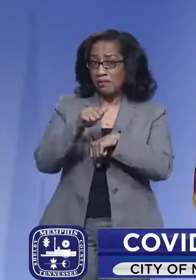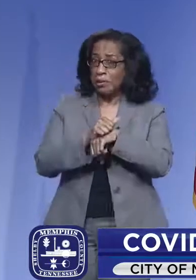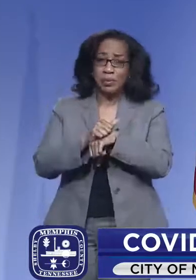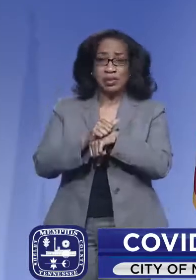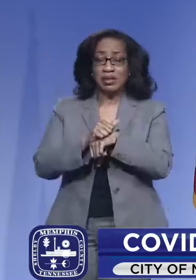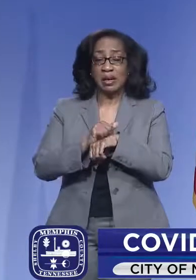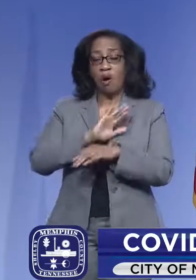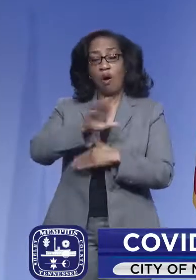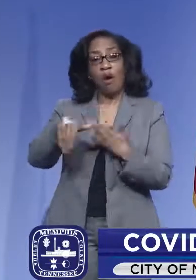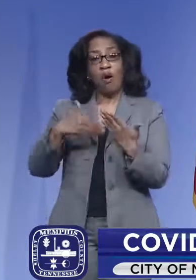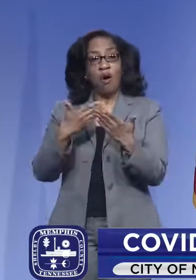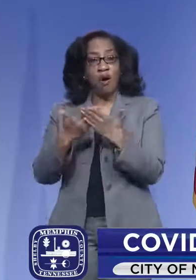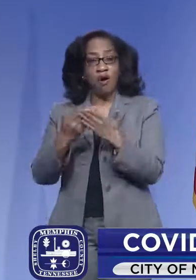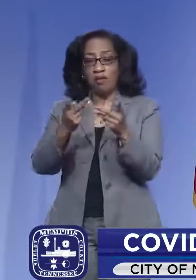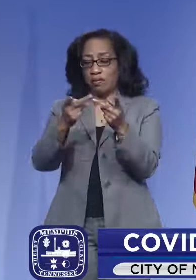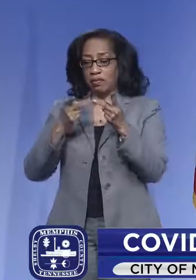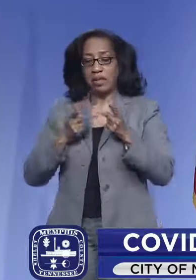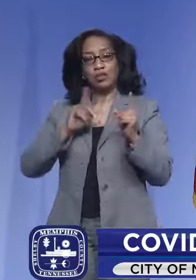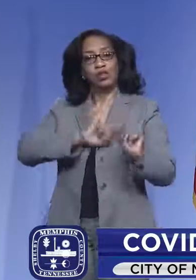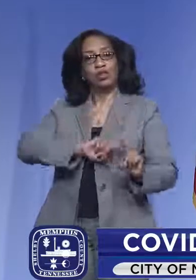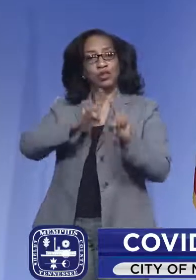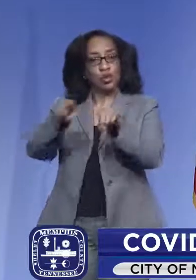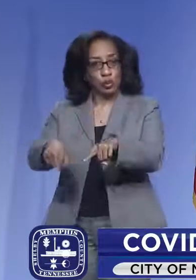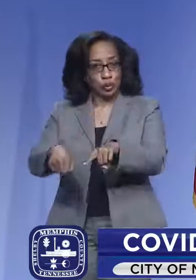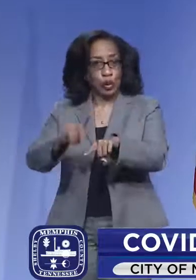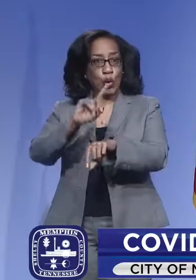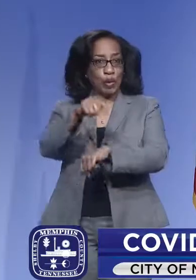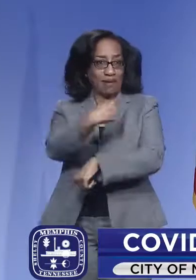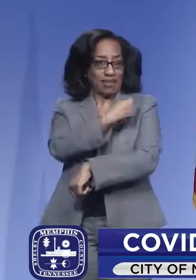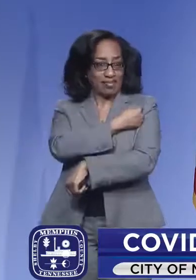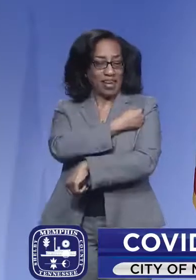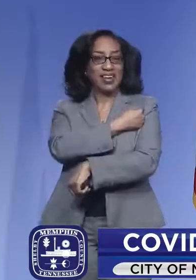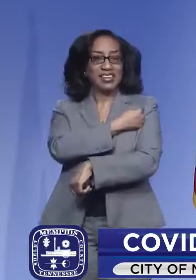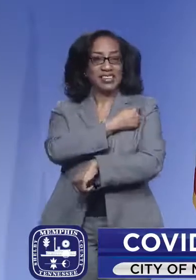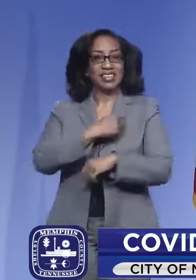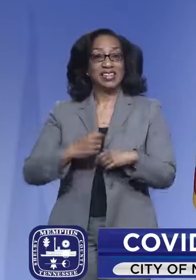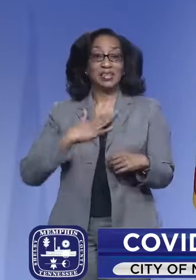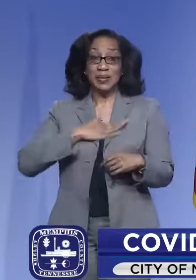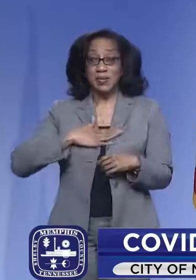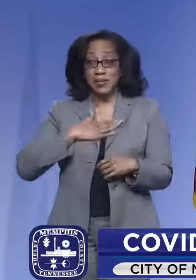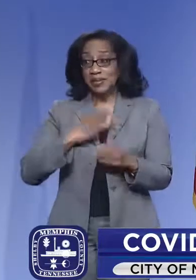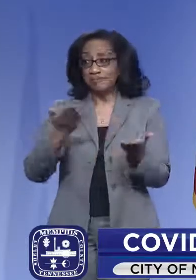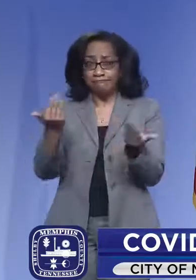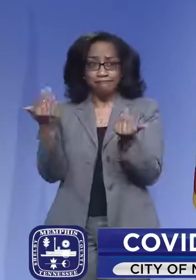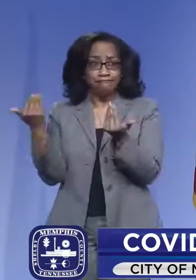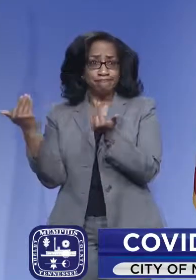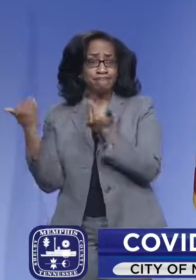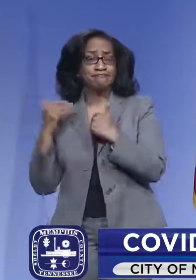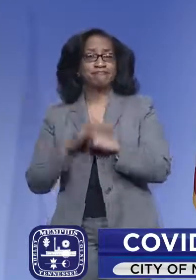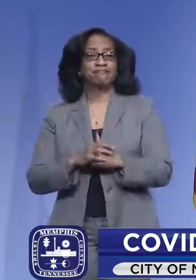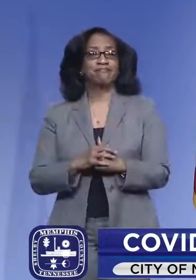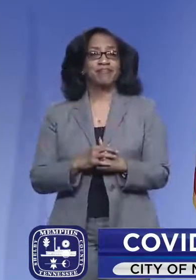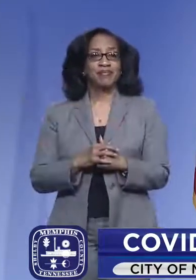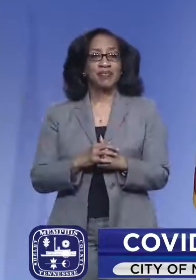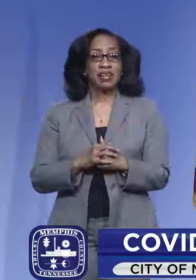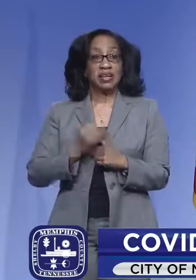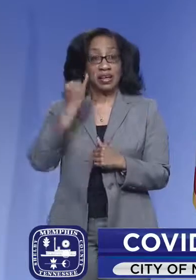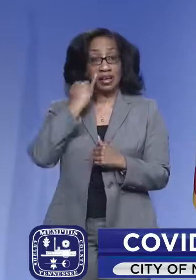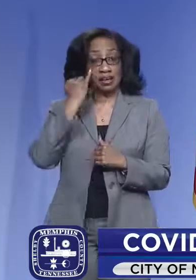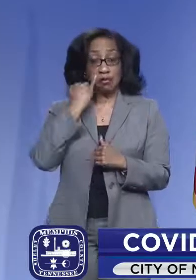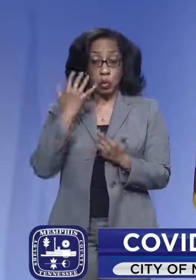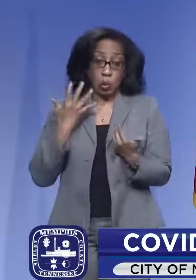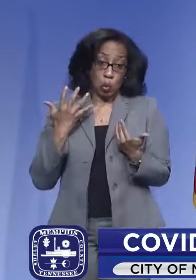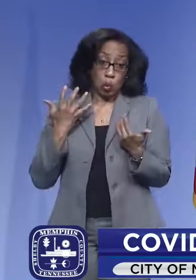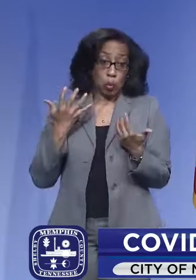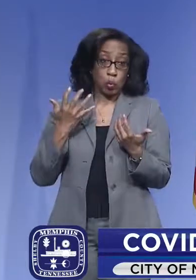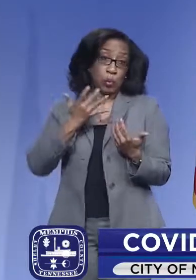have the opportunity for you just to show up and get vaccinated, and that's what we would ask people to do. For individuals who do want an appointment,